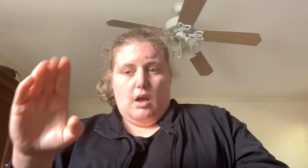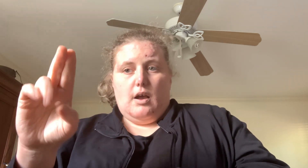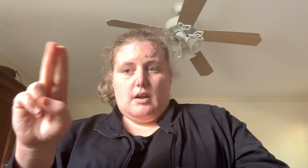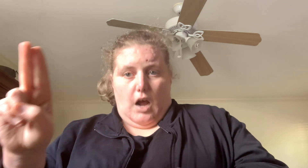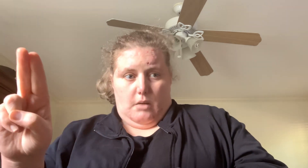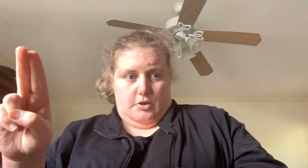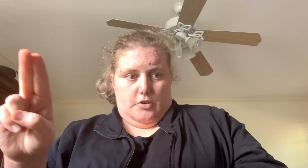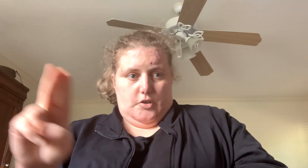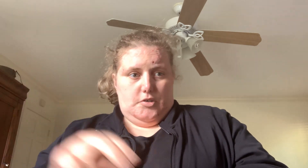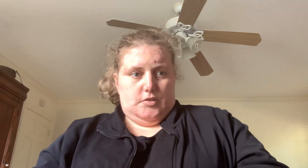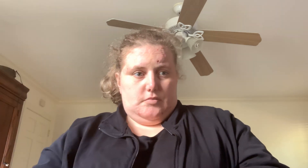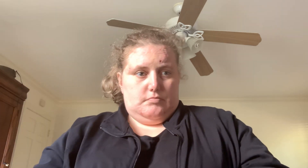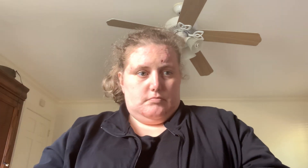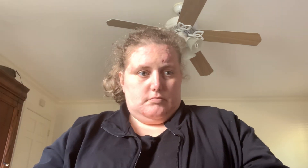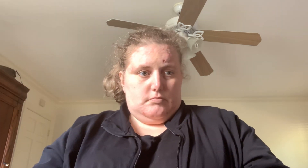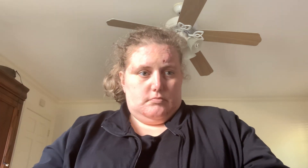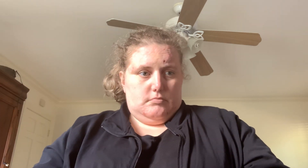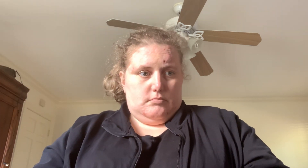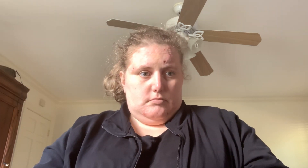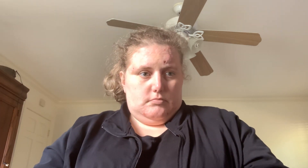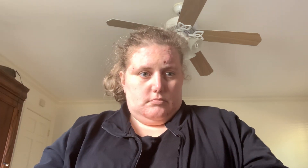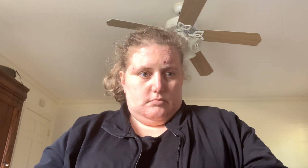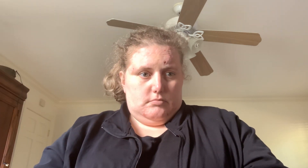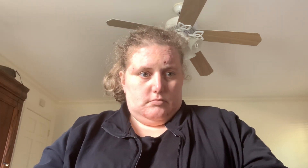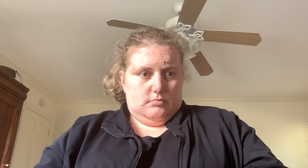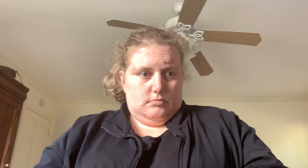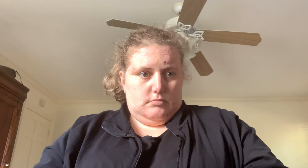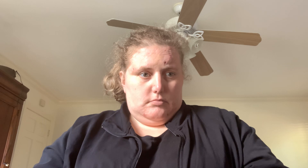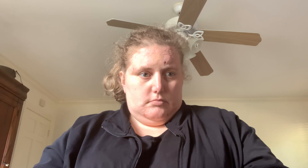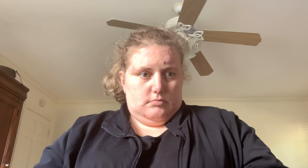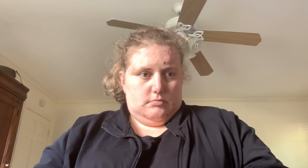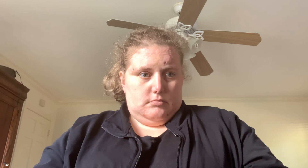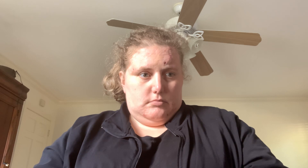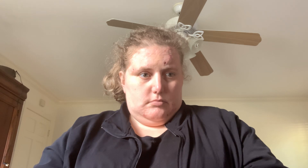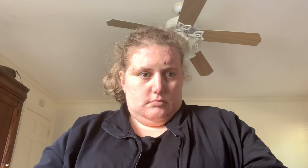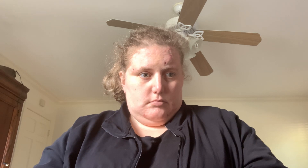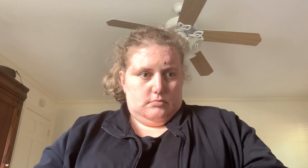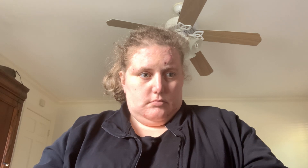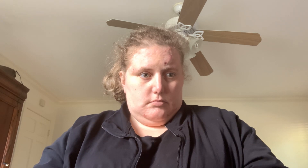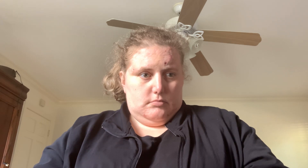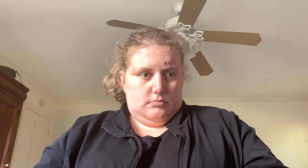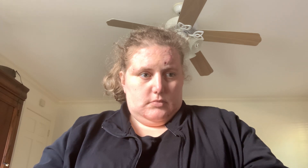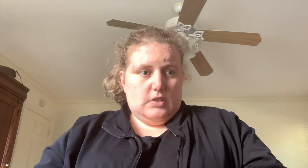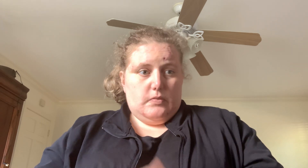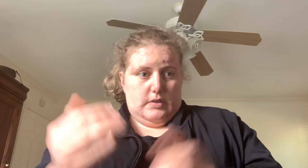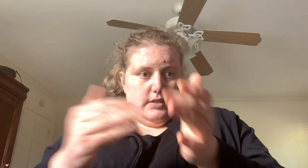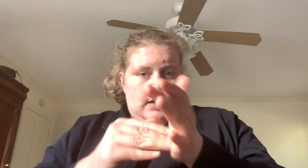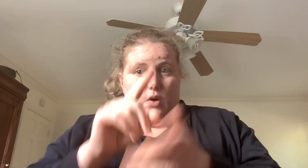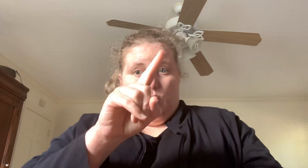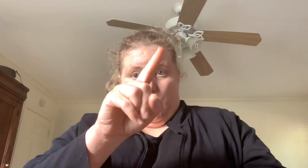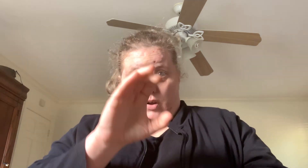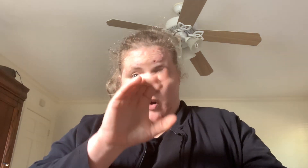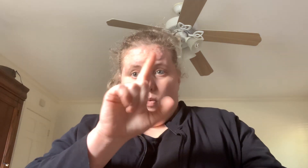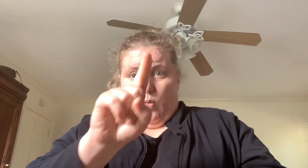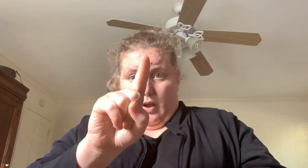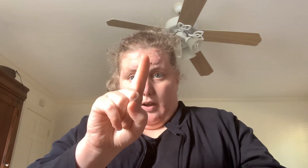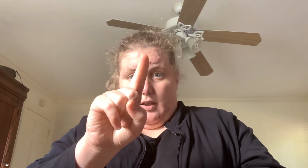out. We divide 101 by 63.5, multiply times 1, of course, then that's just 1.